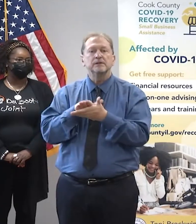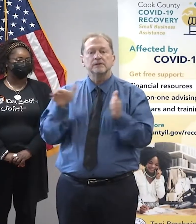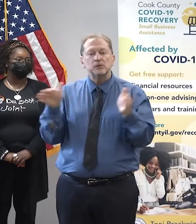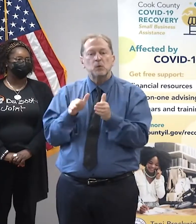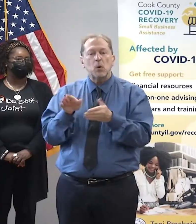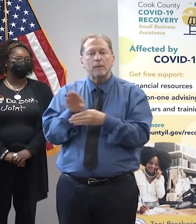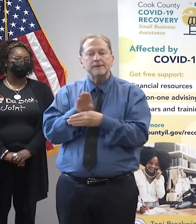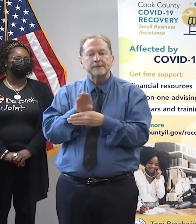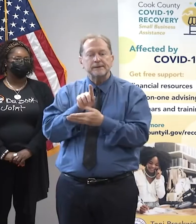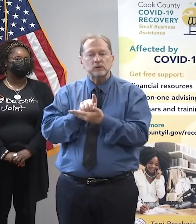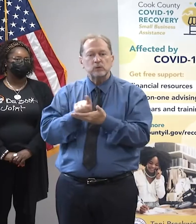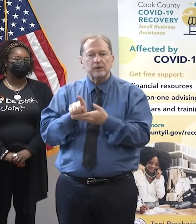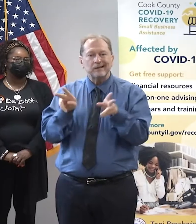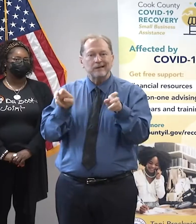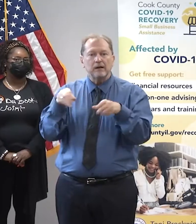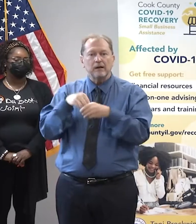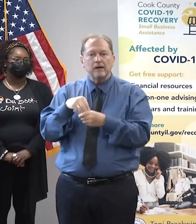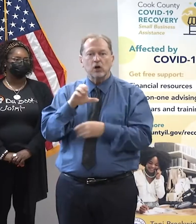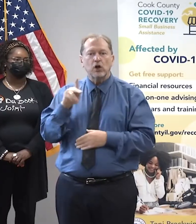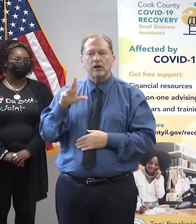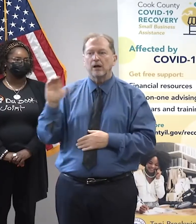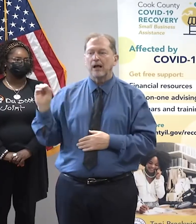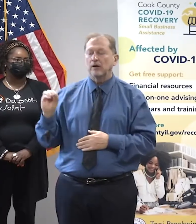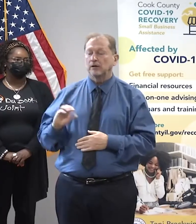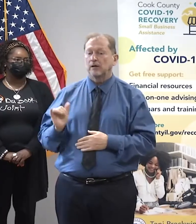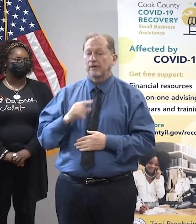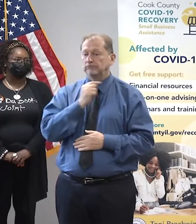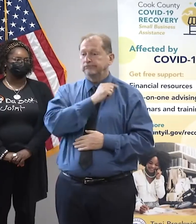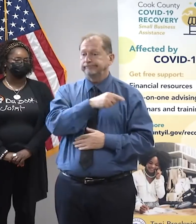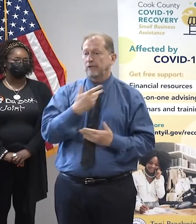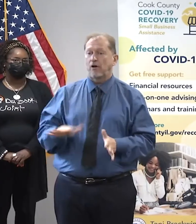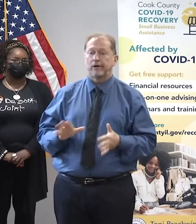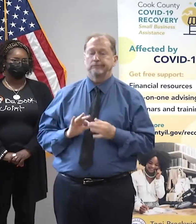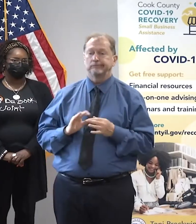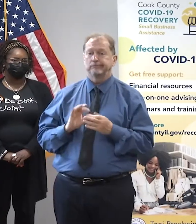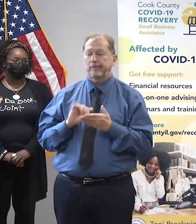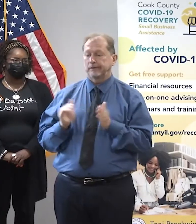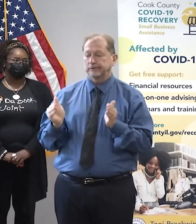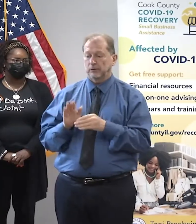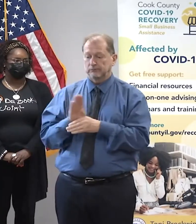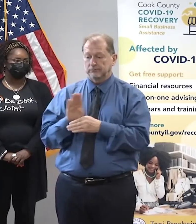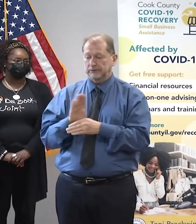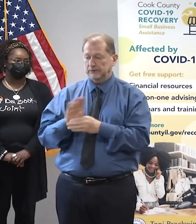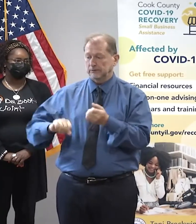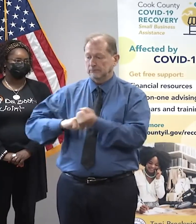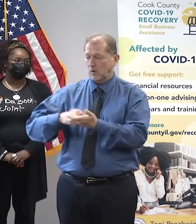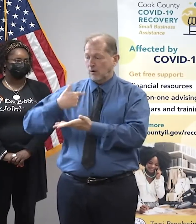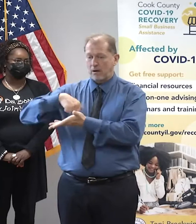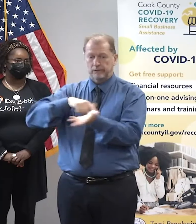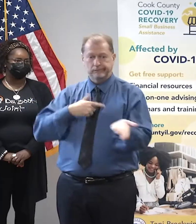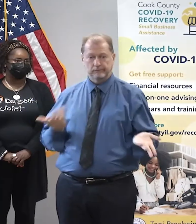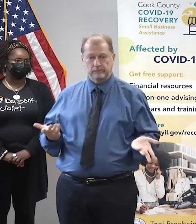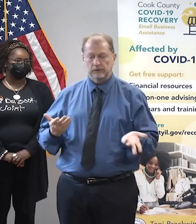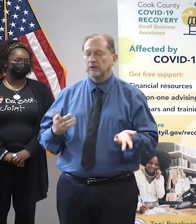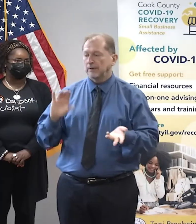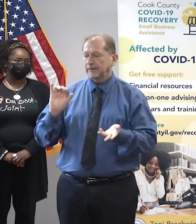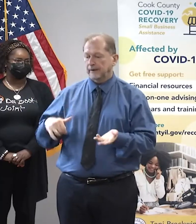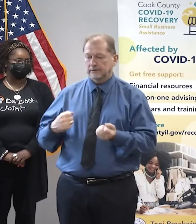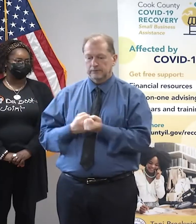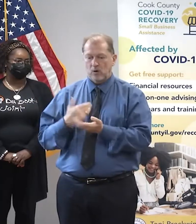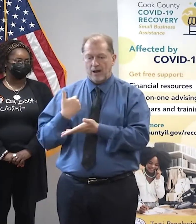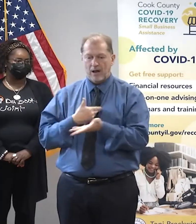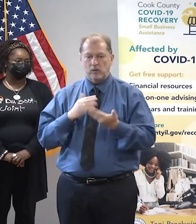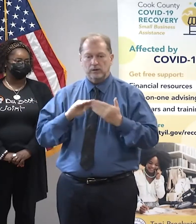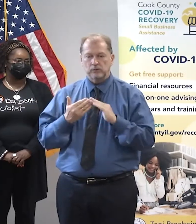County. Small businesses, as has been stated already, have been there for us and for our communities, not only throughout